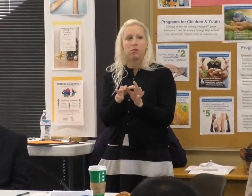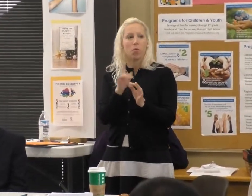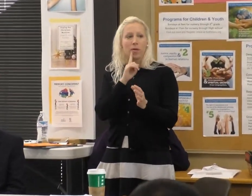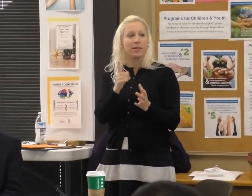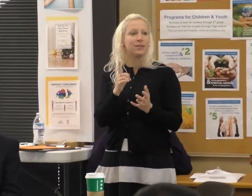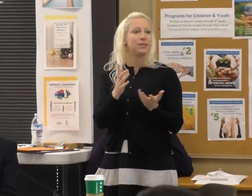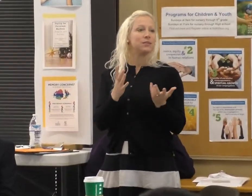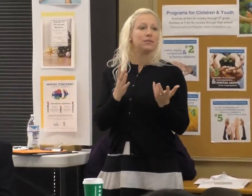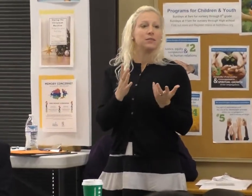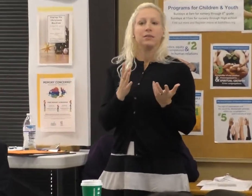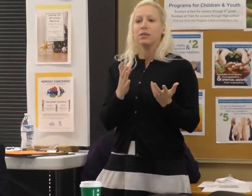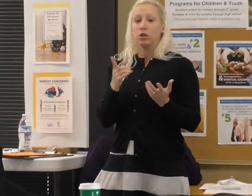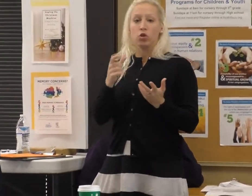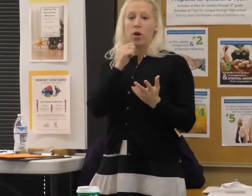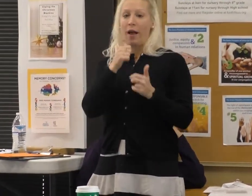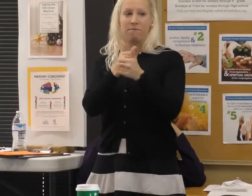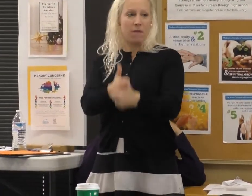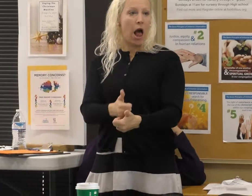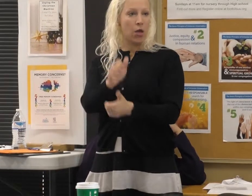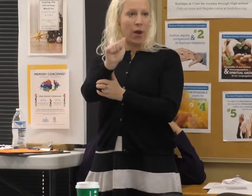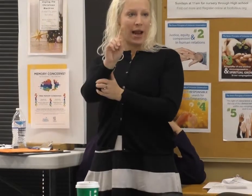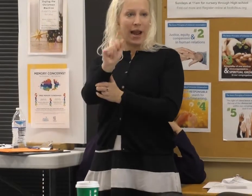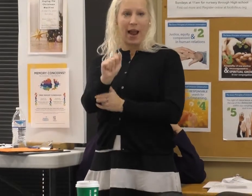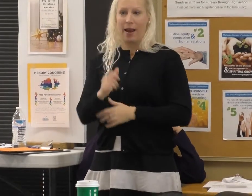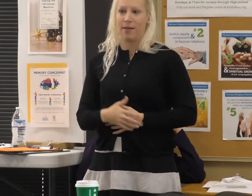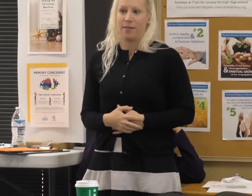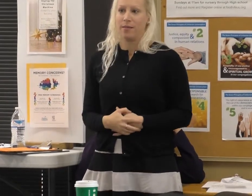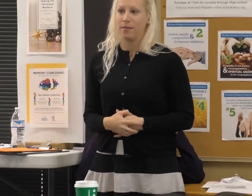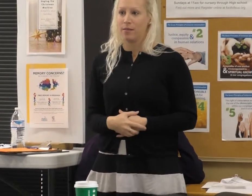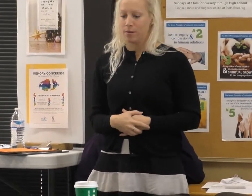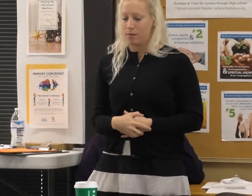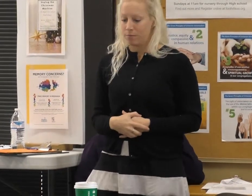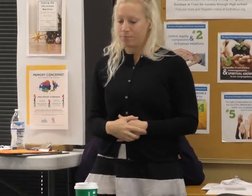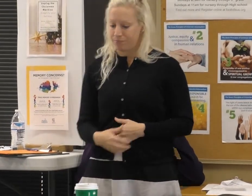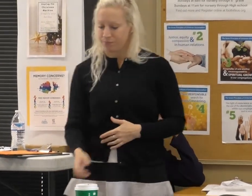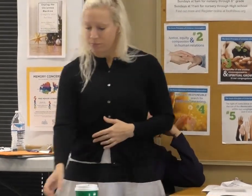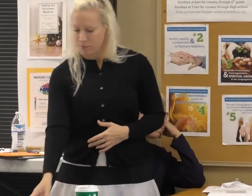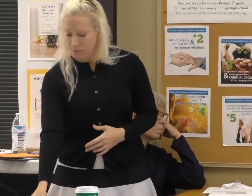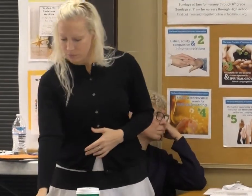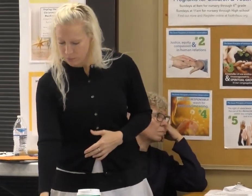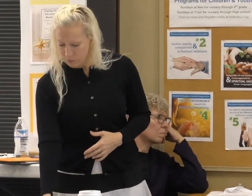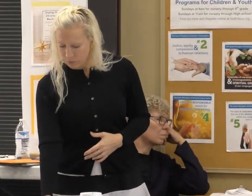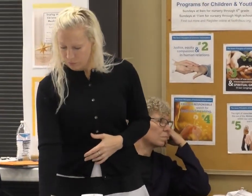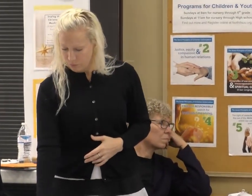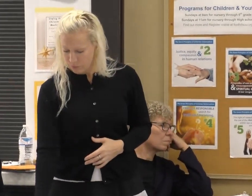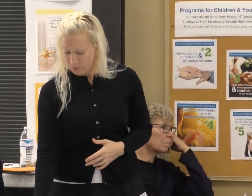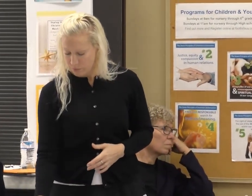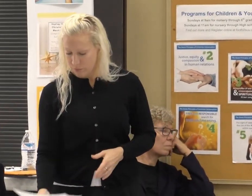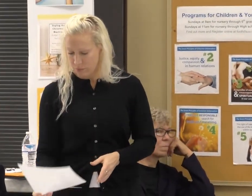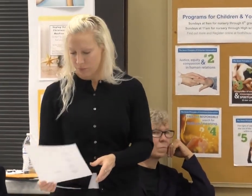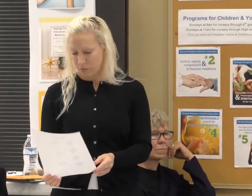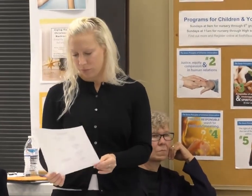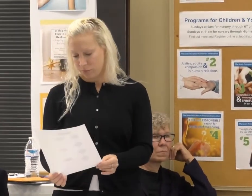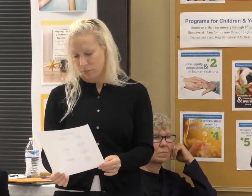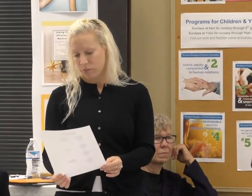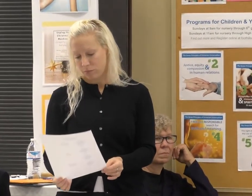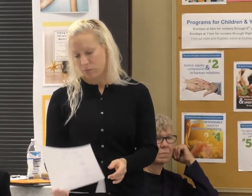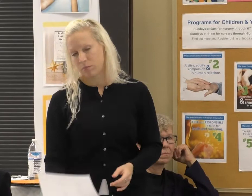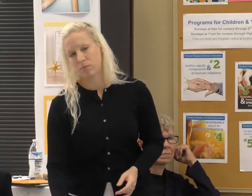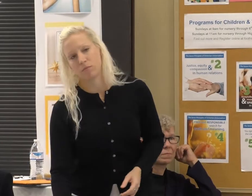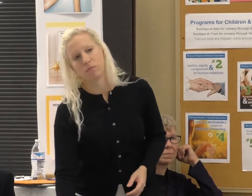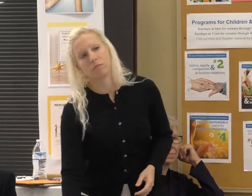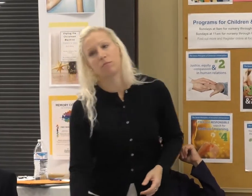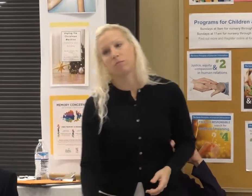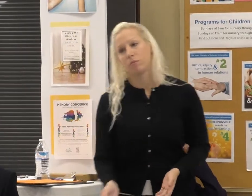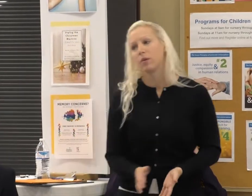things up. If you have a live interpreter, that's not going to happen. It's easy to have that live interpreter there to just cover your bases and your